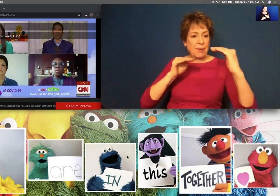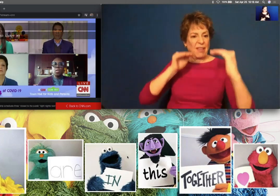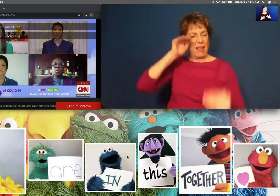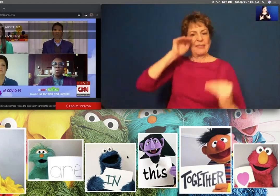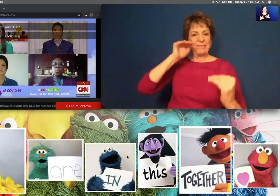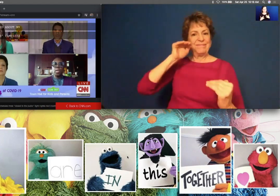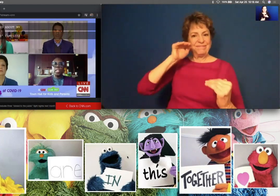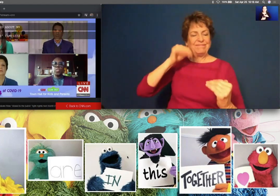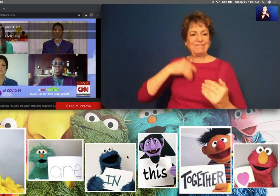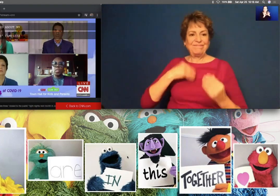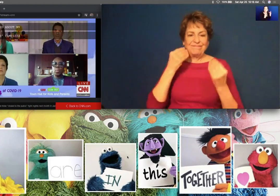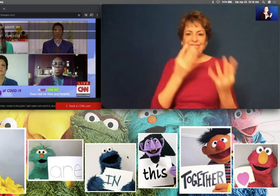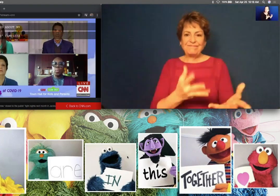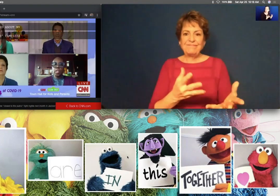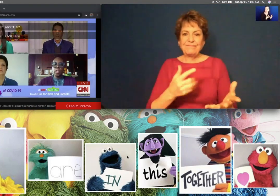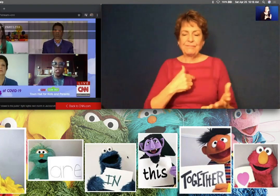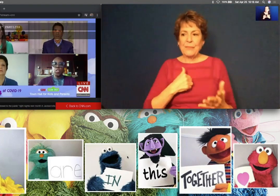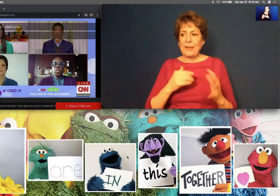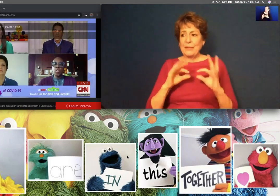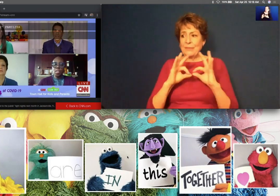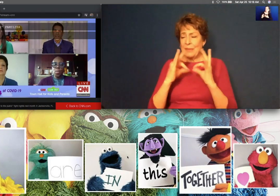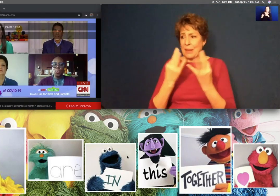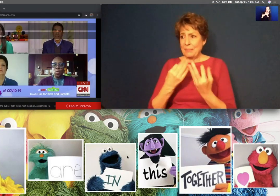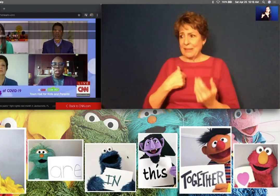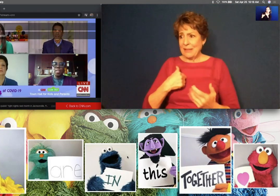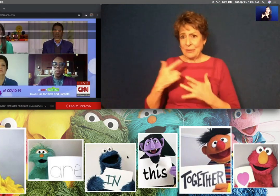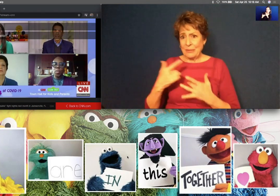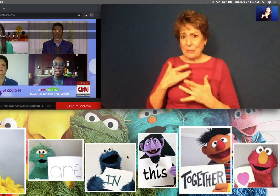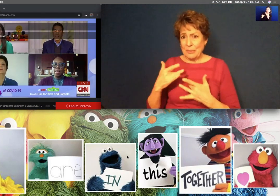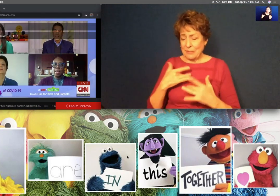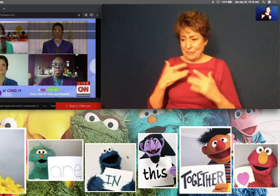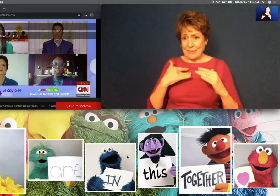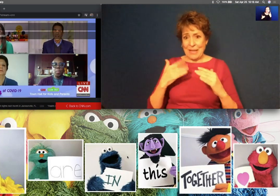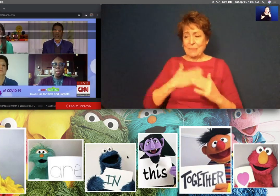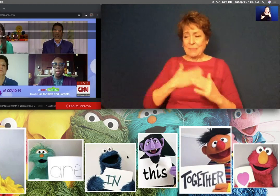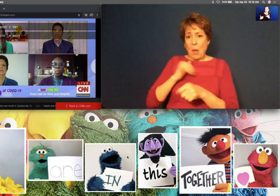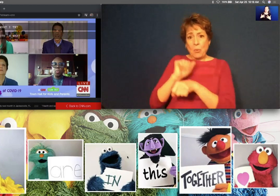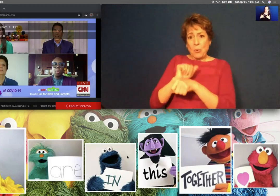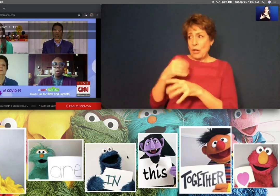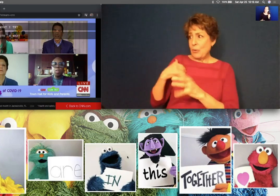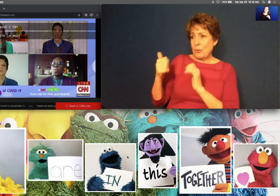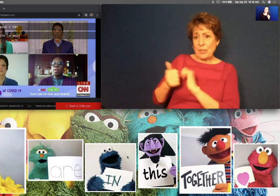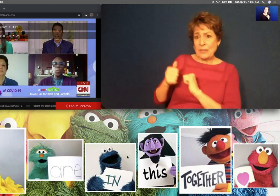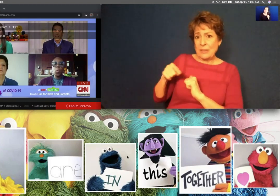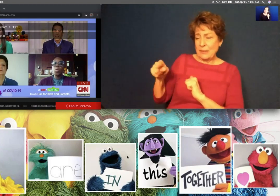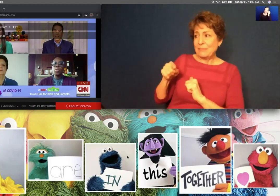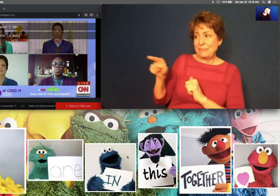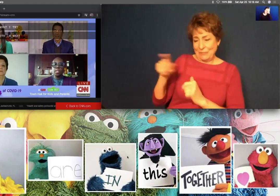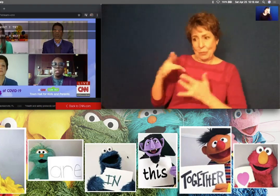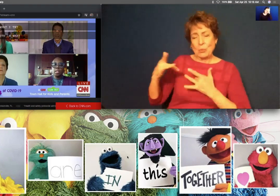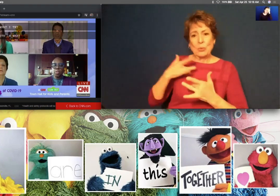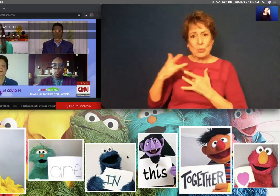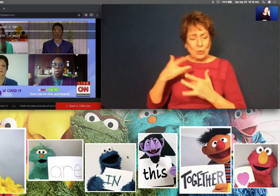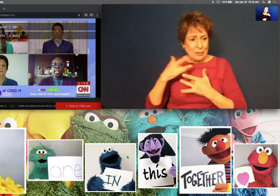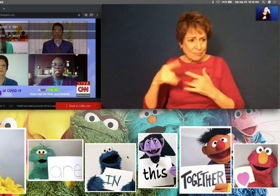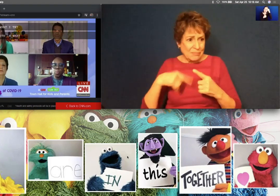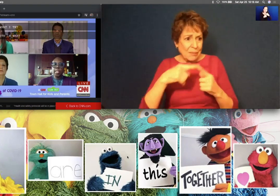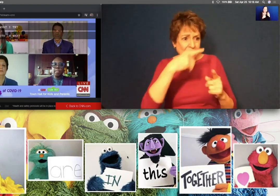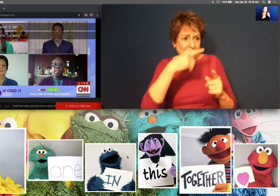what I try to reassure myself with is what you all were talking about this morning, and that there are people all around the world that are